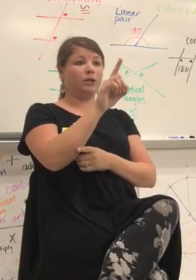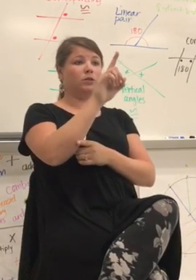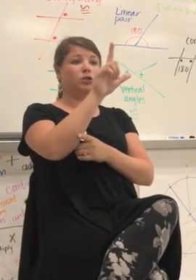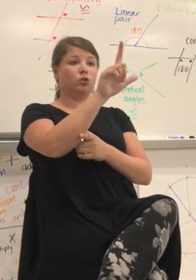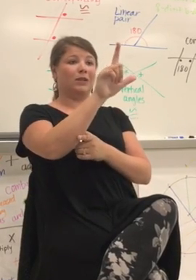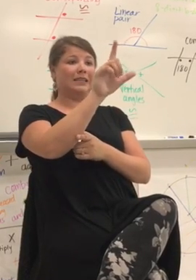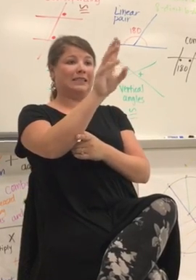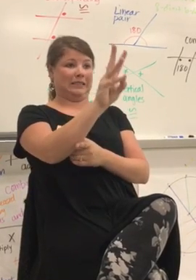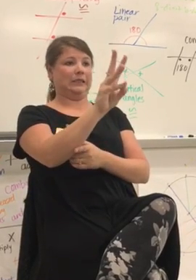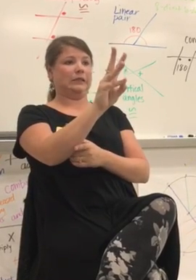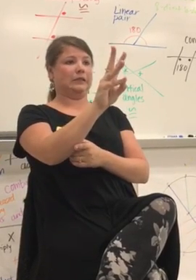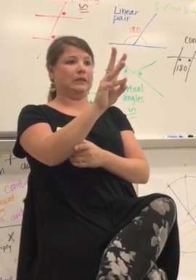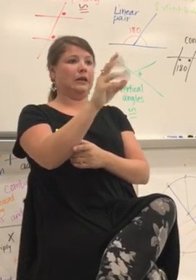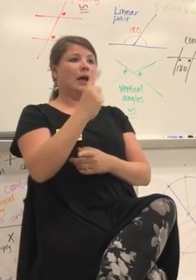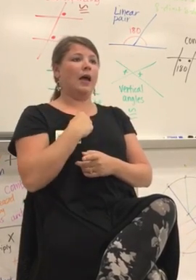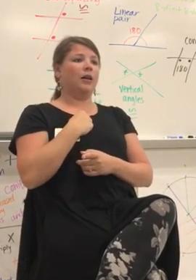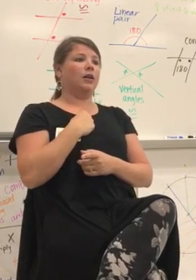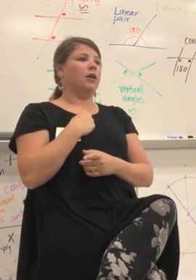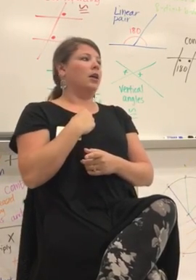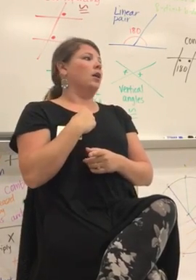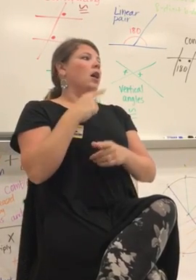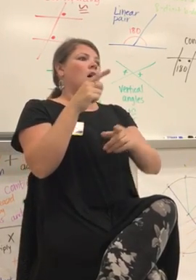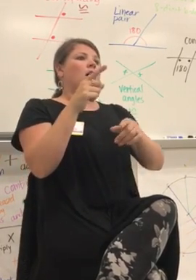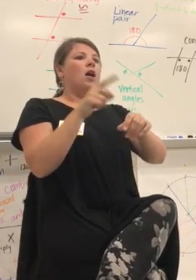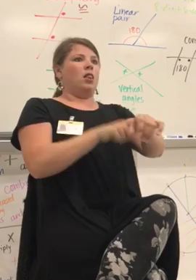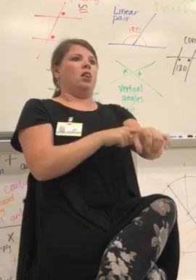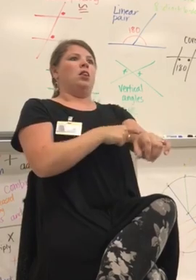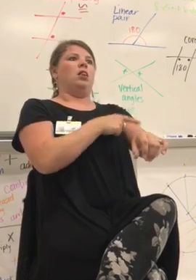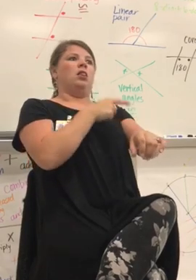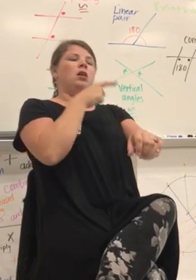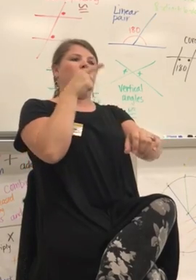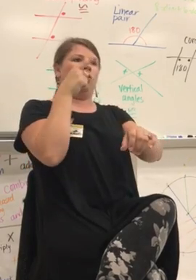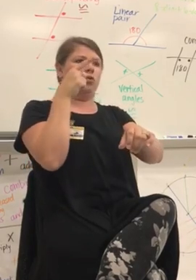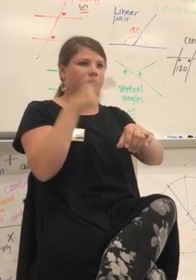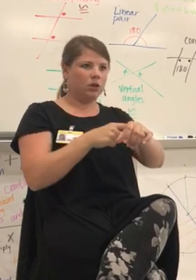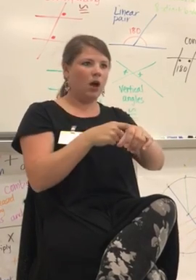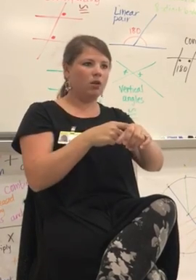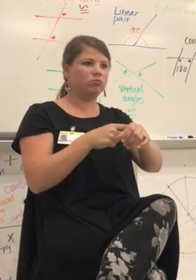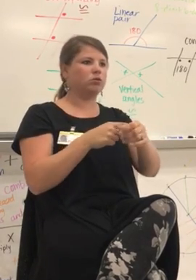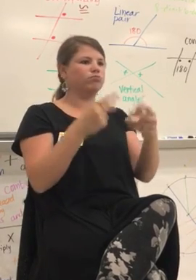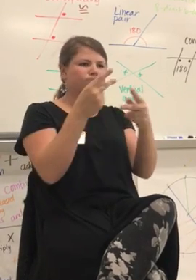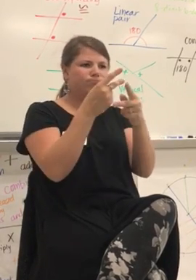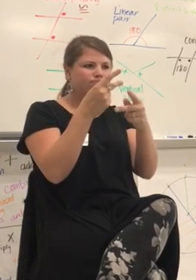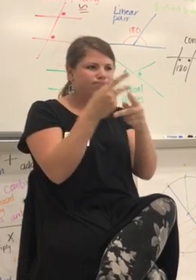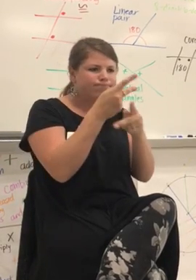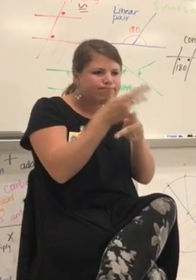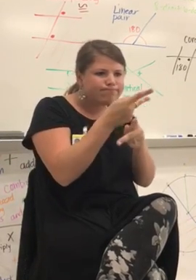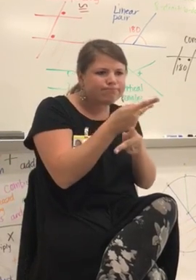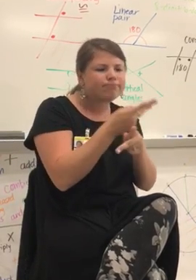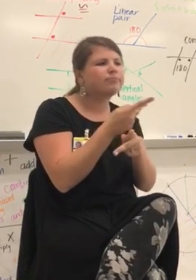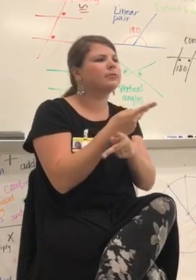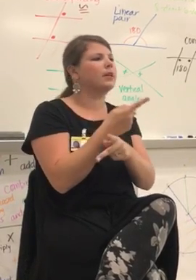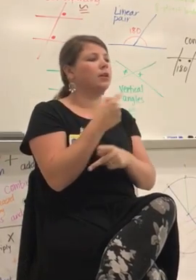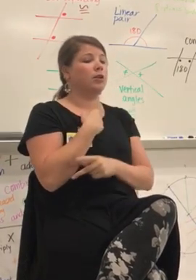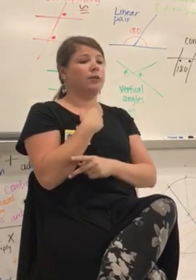this morning because I didn't see those alternate interior angles right away. I used a linear pair, so I found that this was